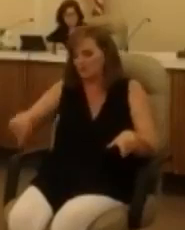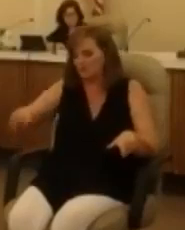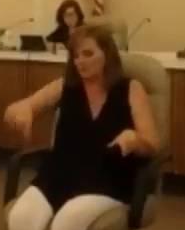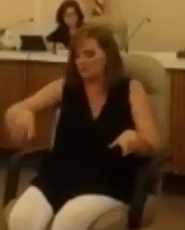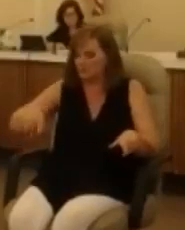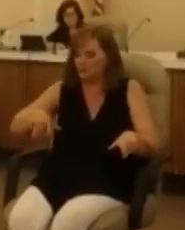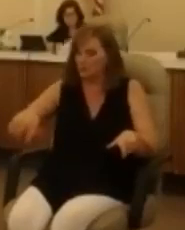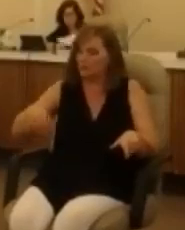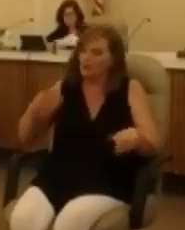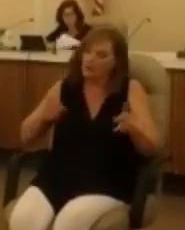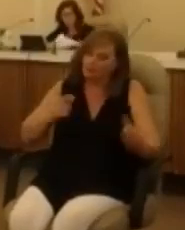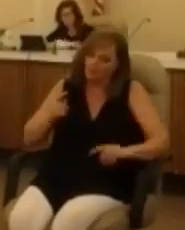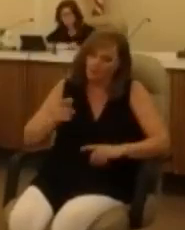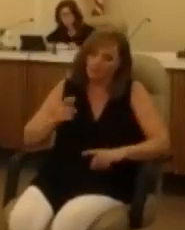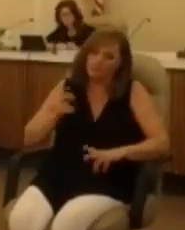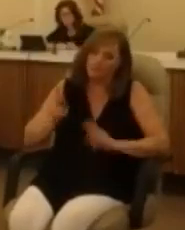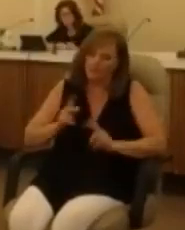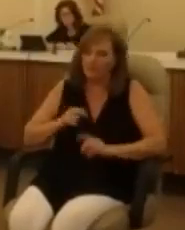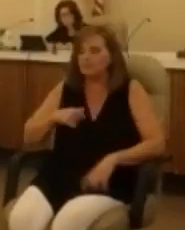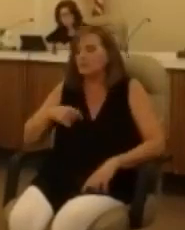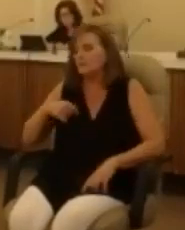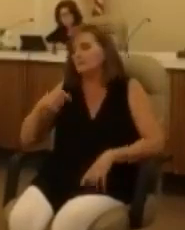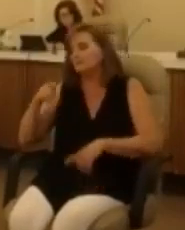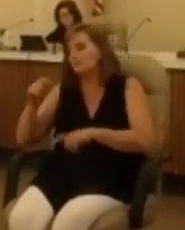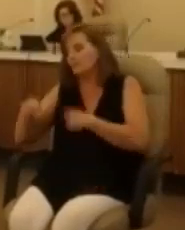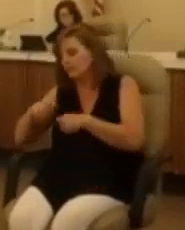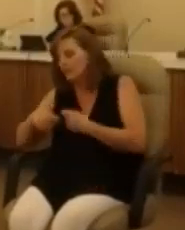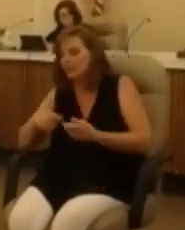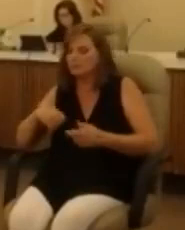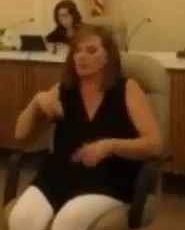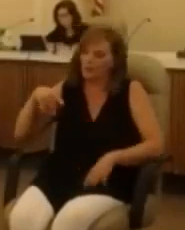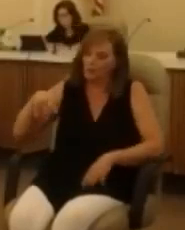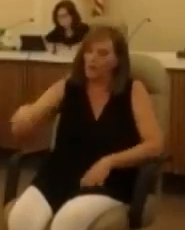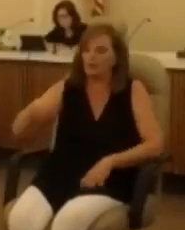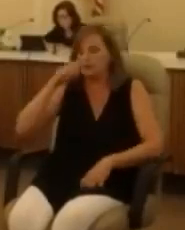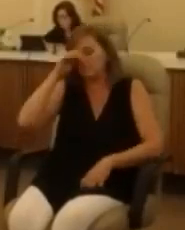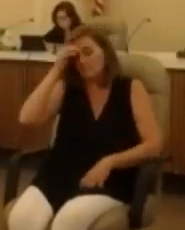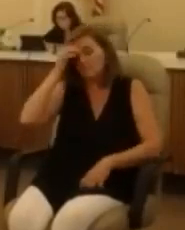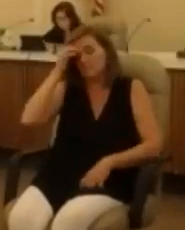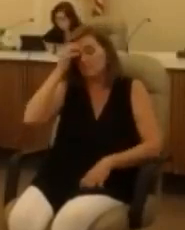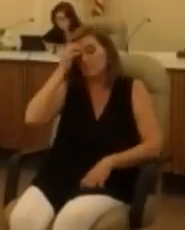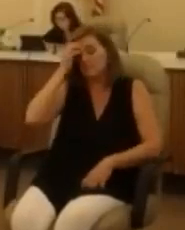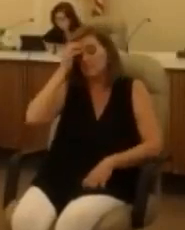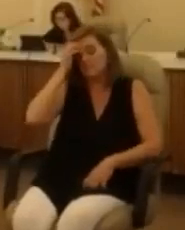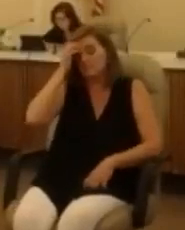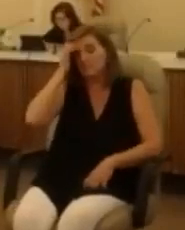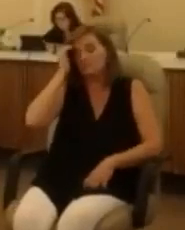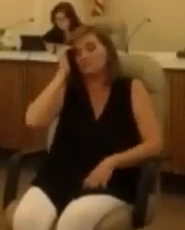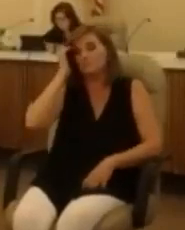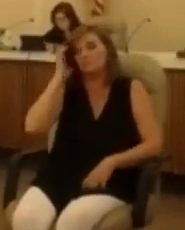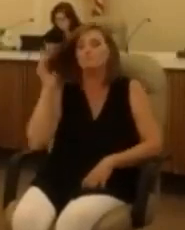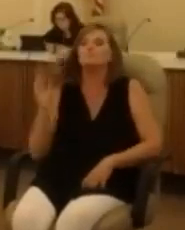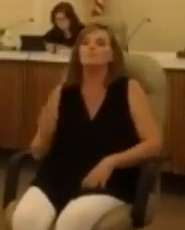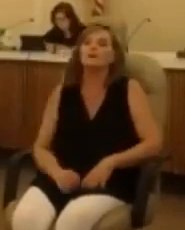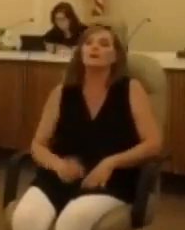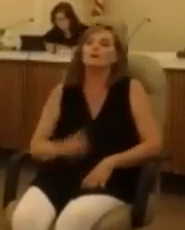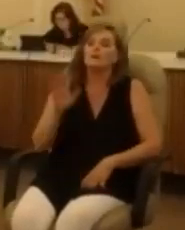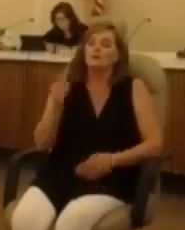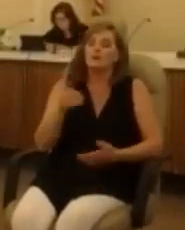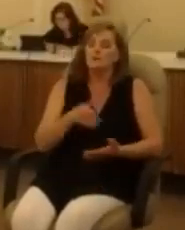love. 2 large dedicated sidewalks, 1 on each side, absolutely. But